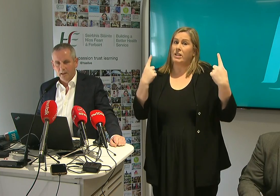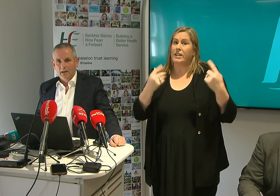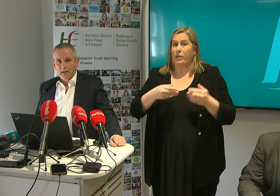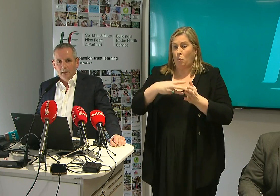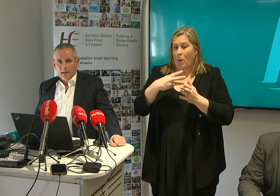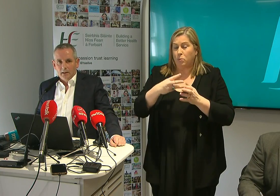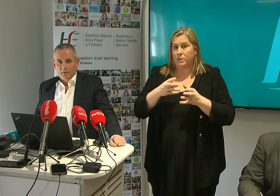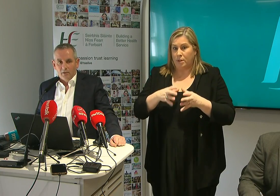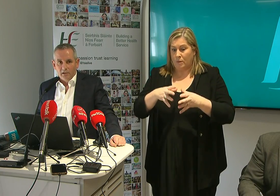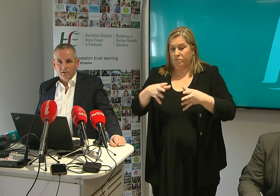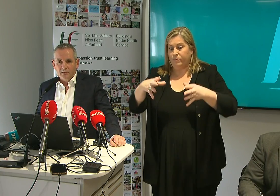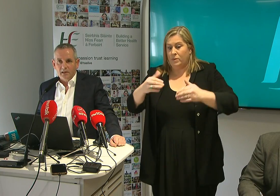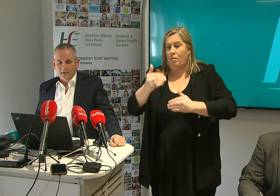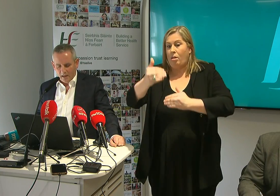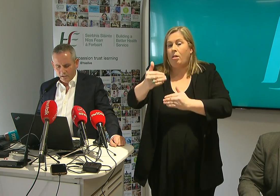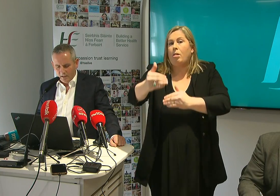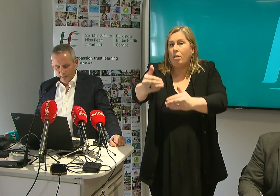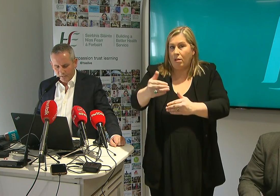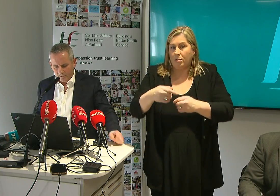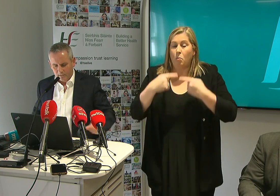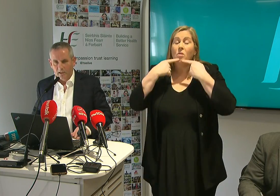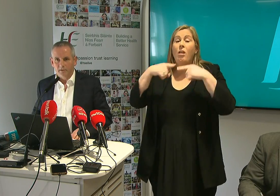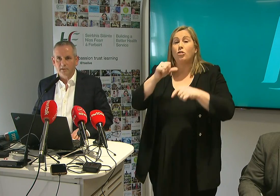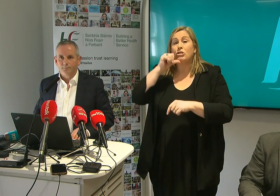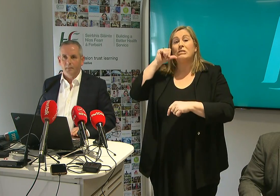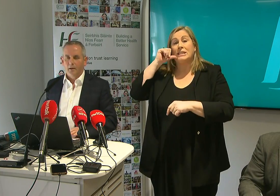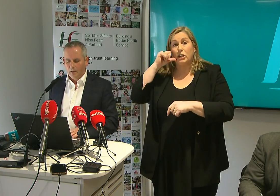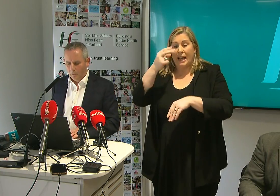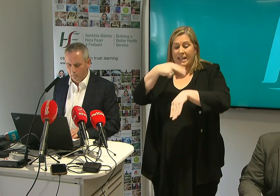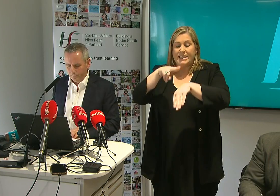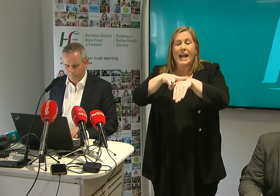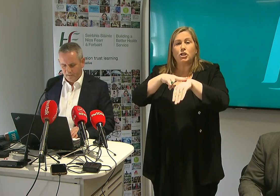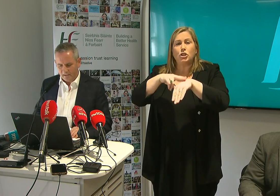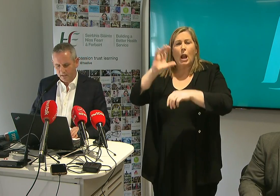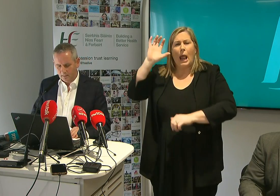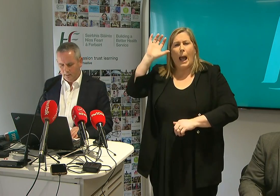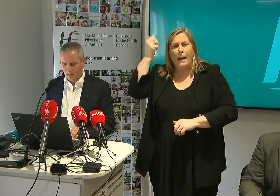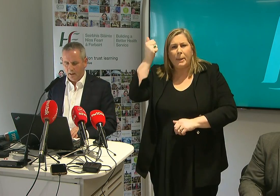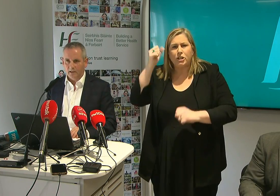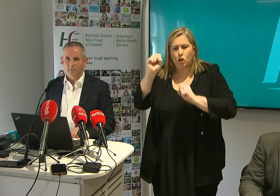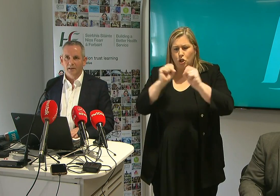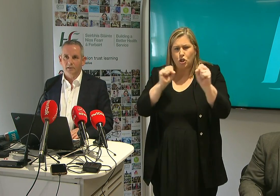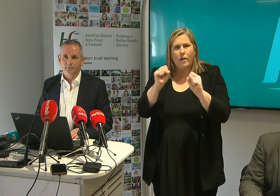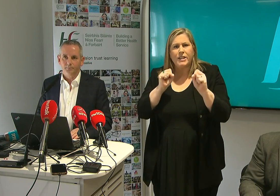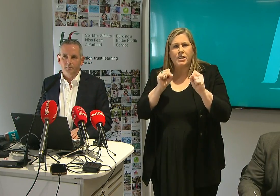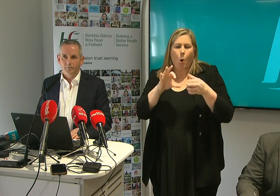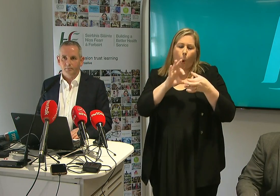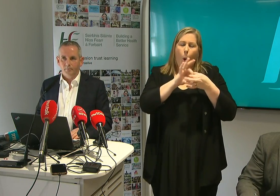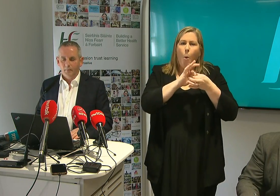phase. We've launched yesterday the National Ambulance Service. Home testing has